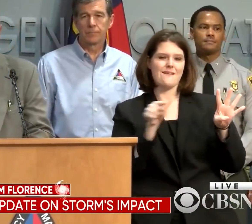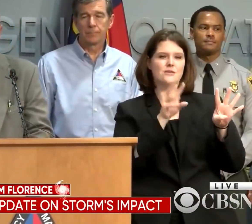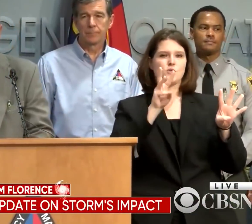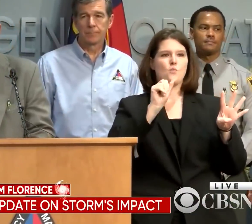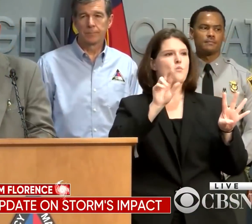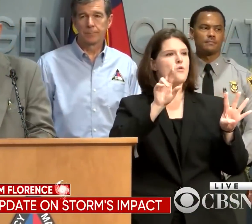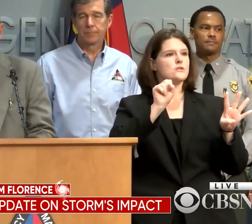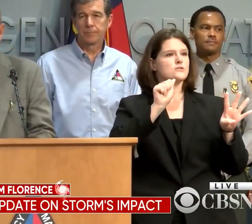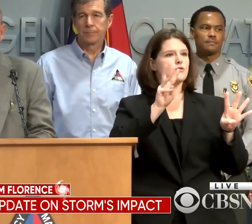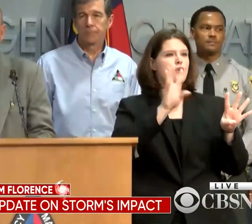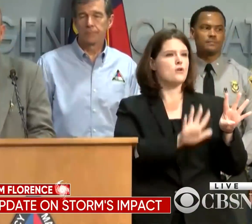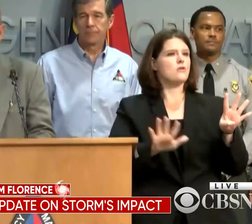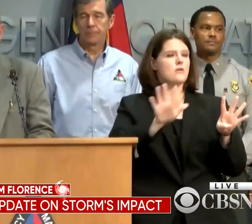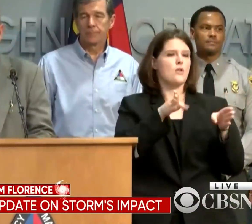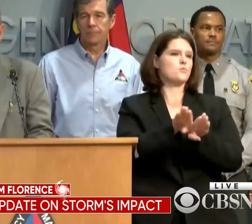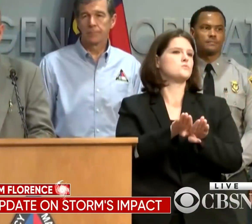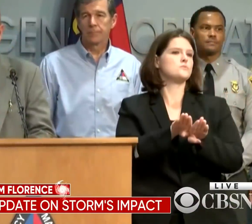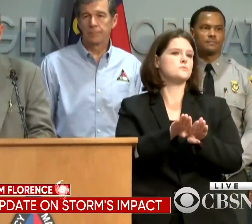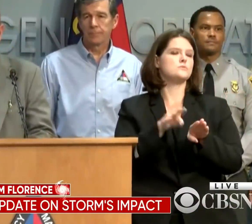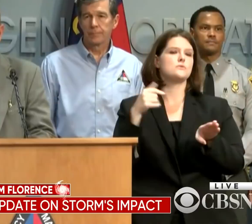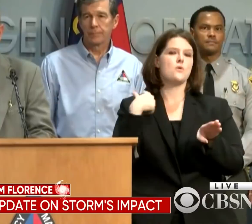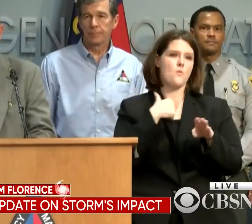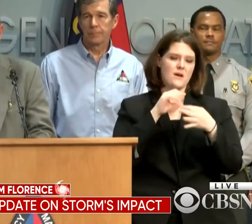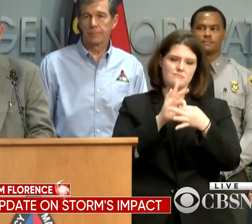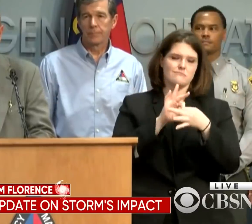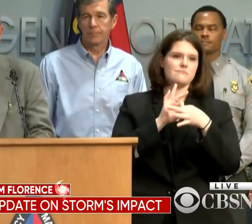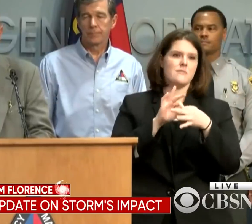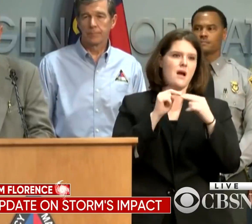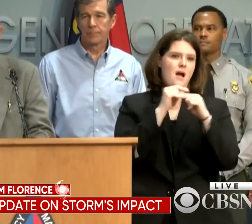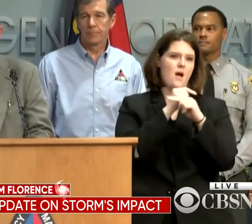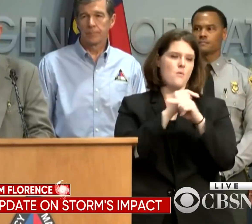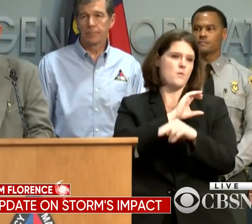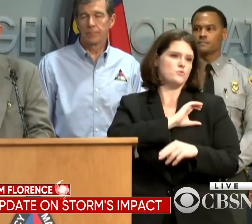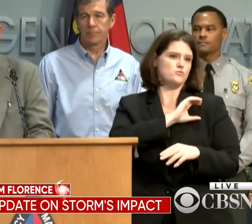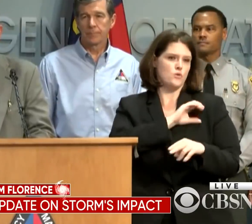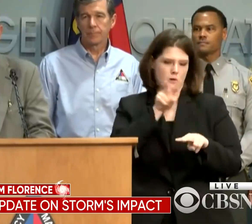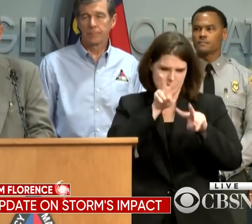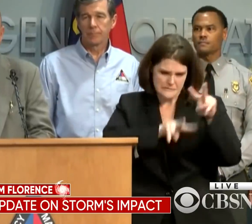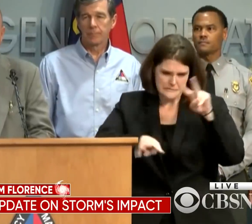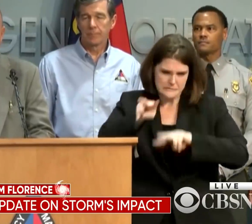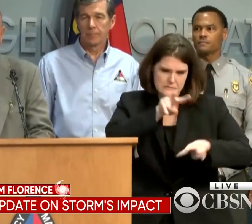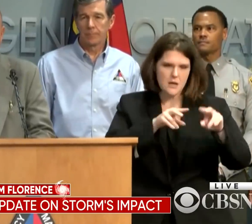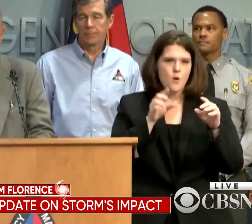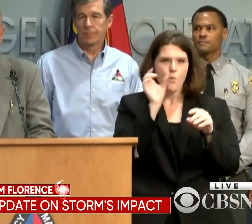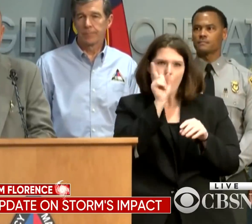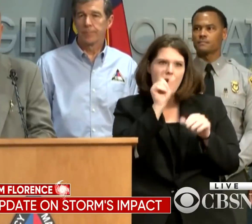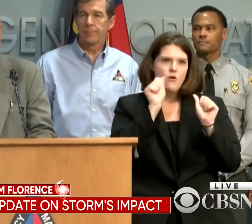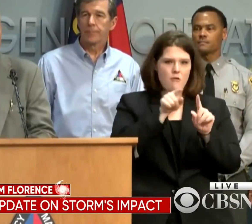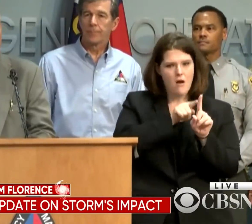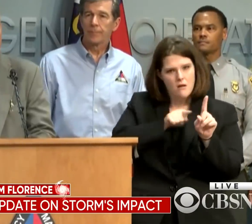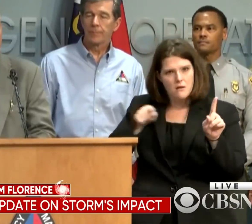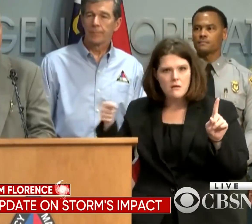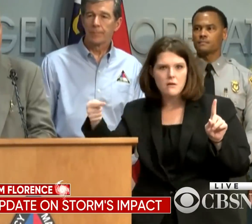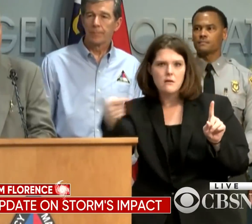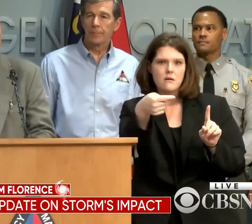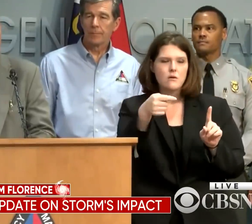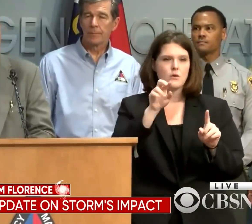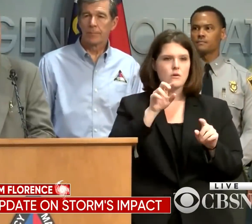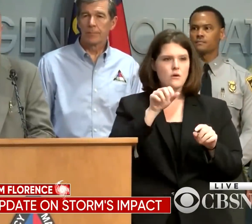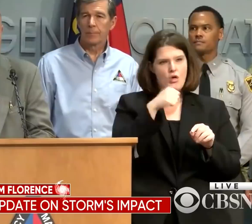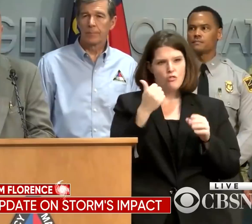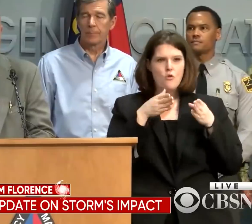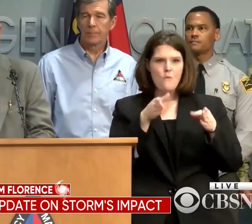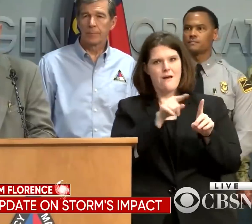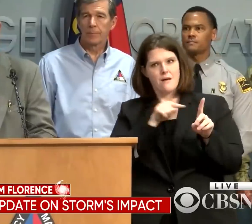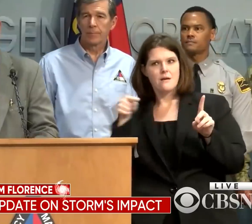of Warsaw. We're working closely, and the Highway Patrol is out reviewing potential detour routes now. We are working